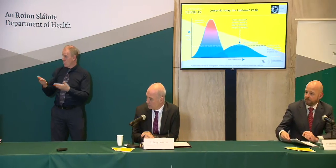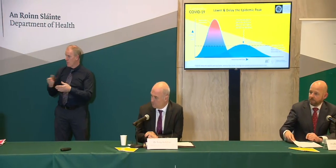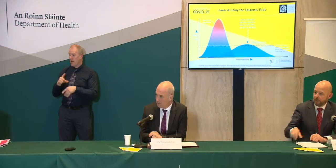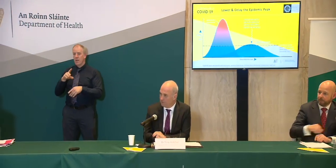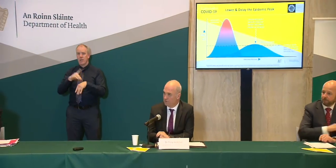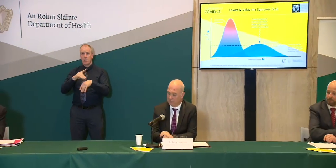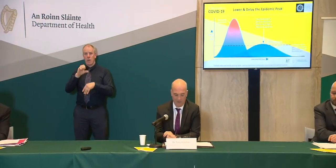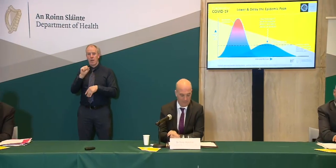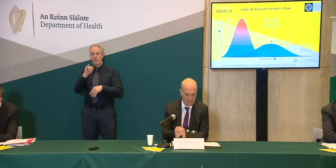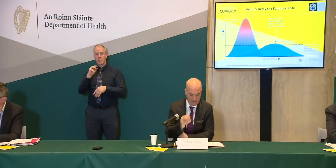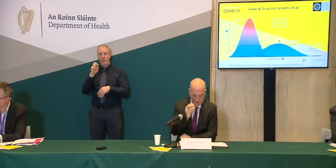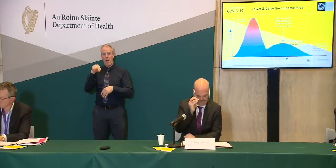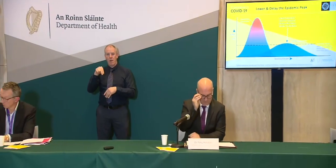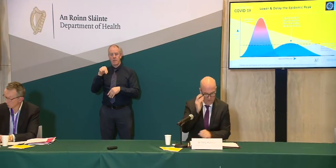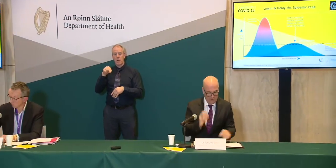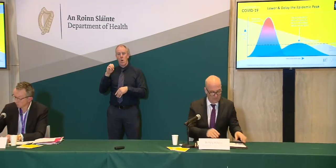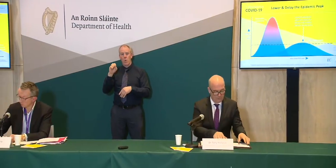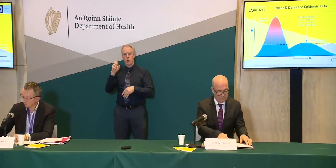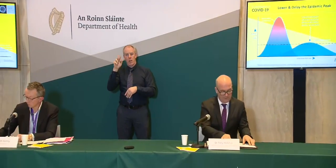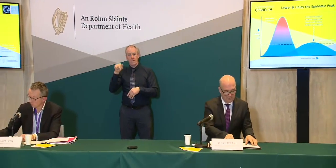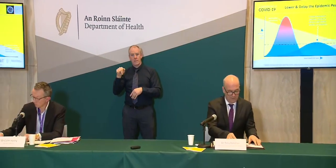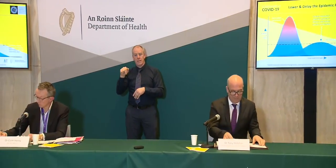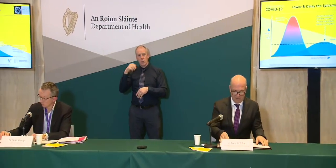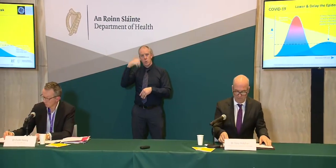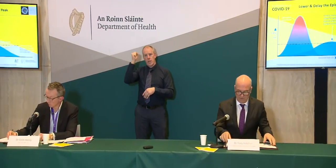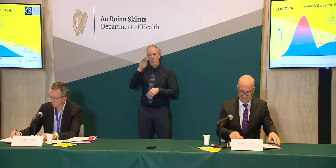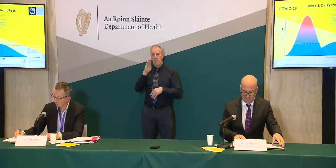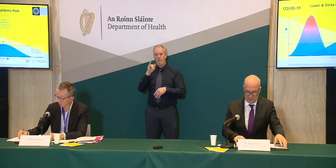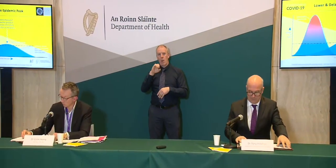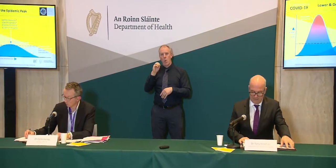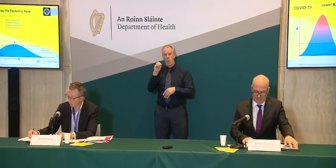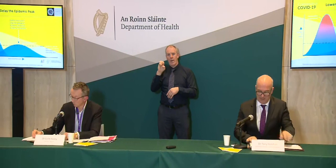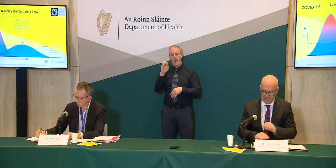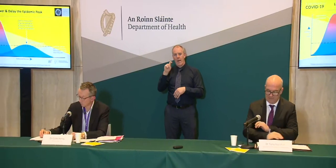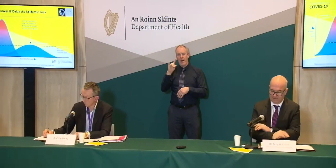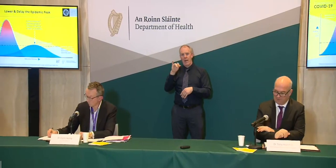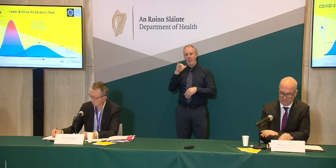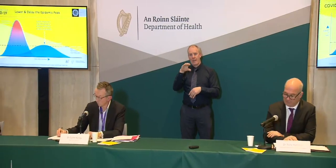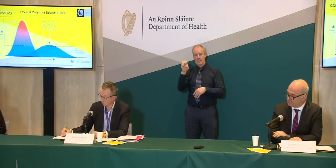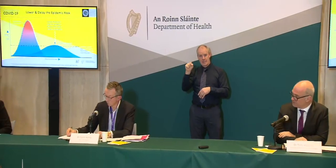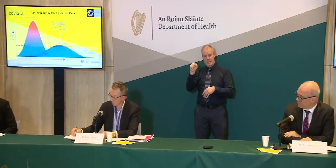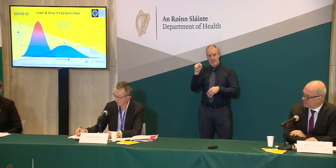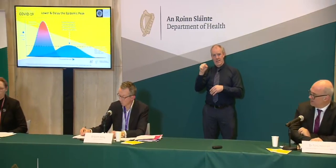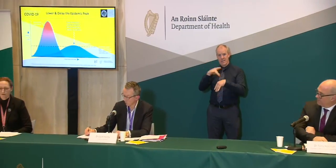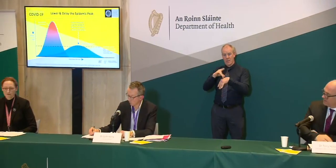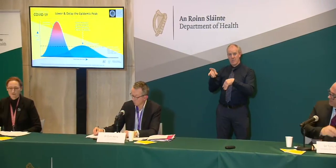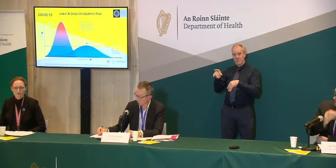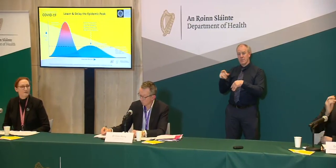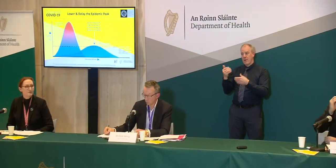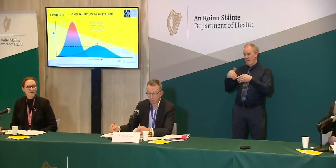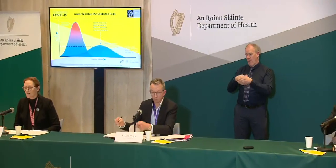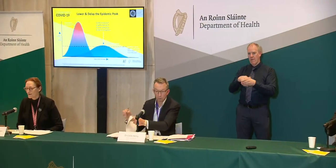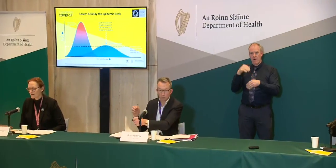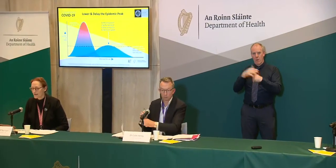Dr. Siobhana Sullivan, who's our Chief Bioethics Officer, who's going to speak to you about the work that she's been leading on the ethical framework for decision-making in a